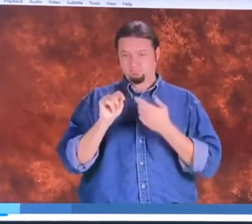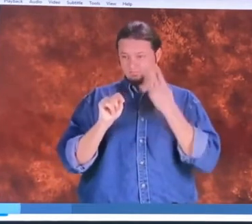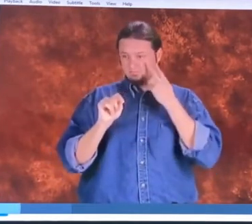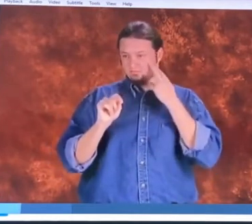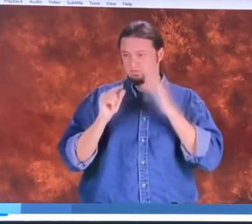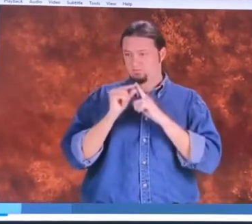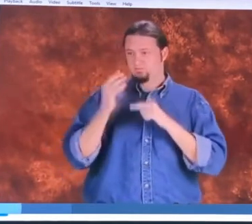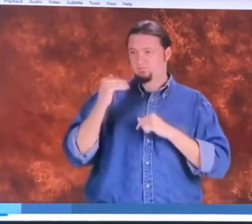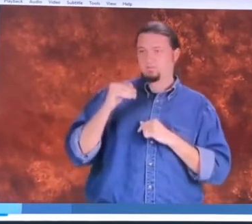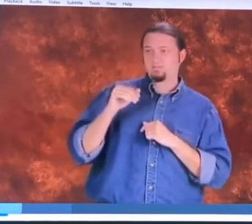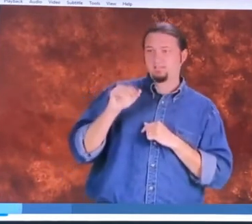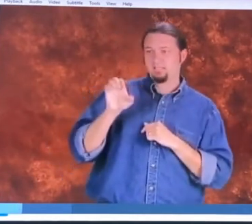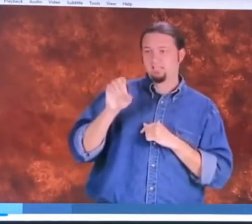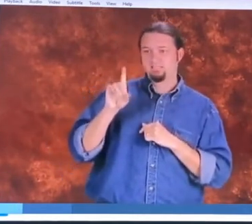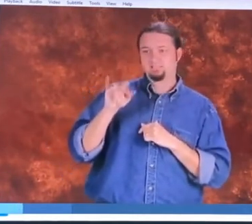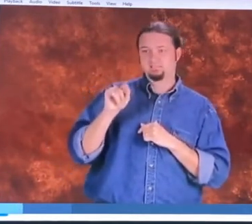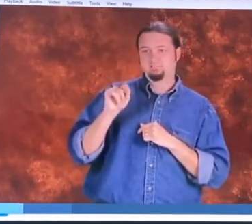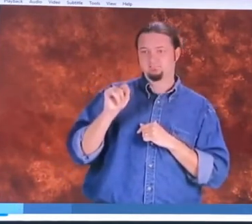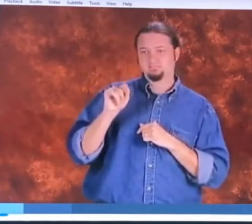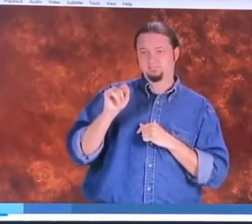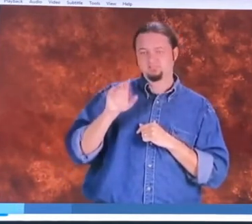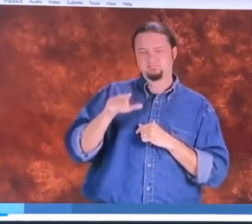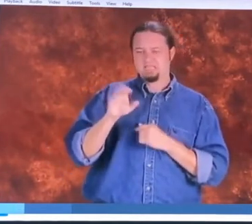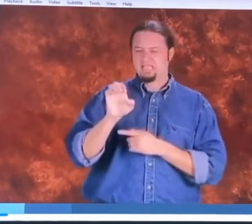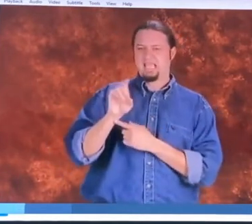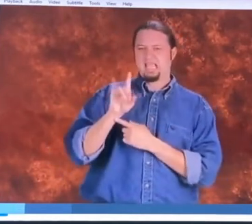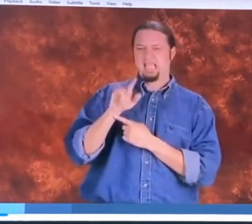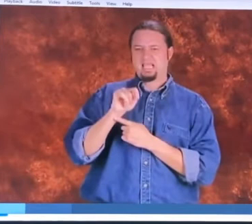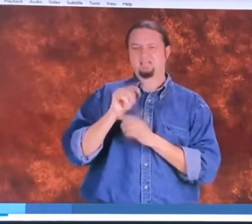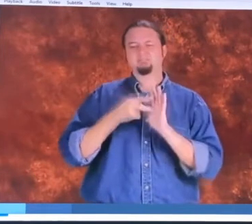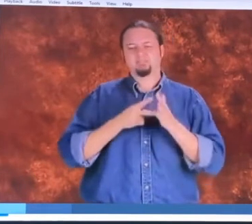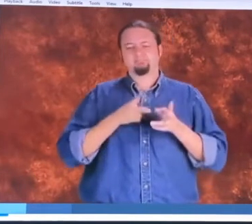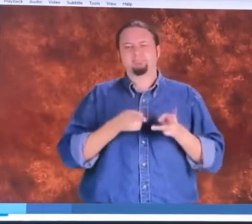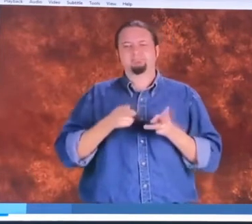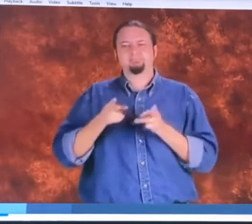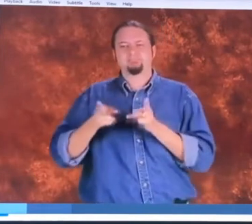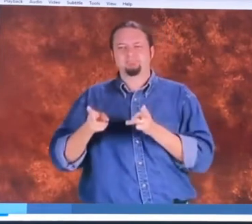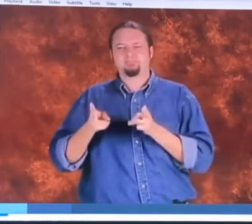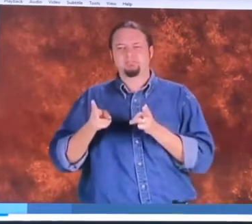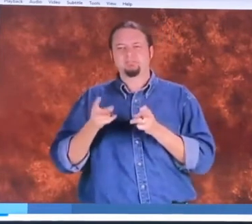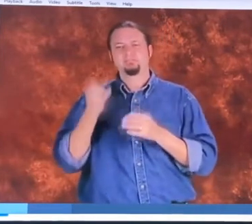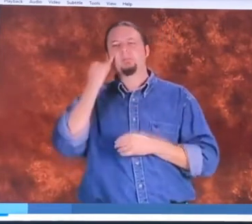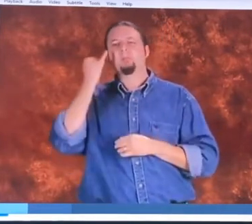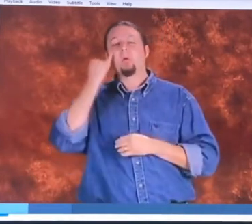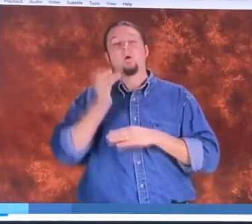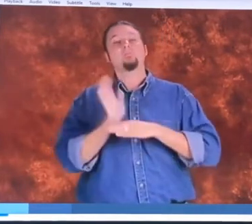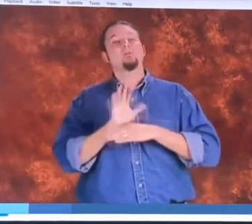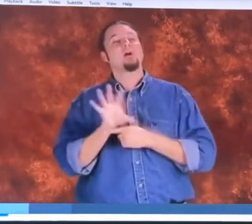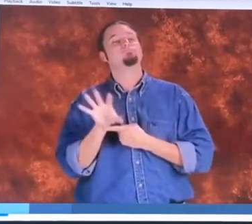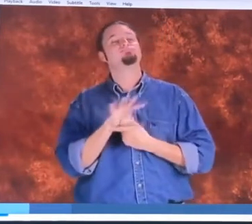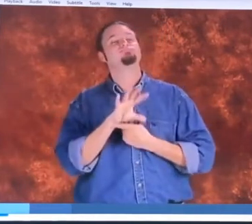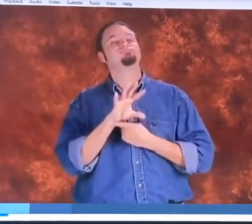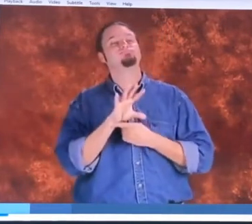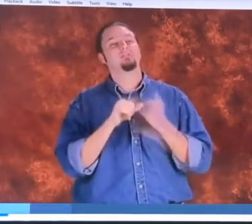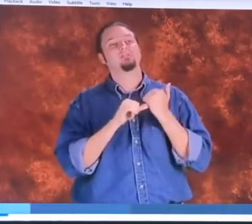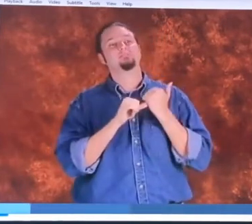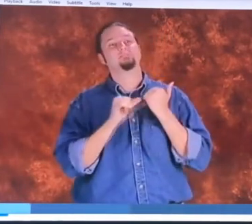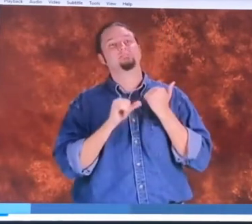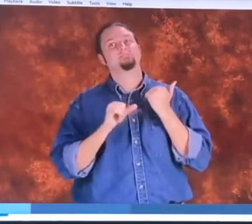Now, what is editing? So, editing means just cutting up the clips. If the movie is